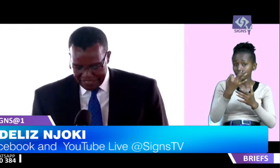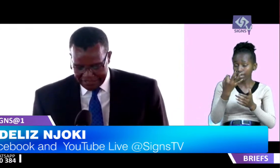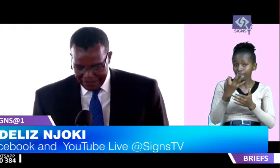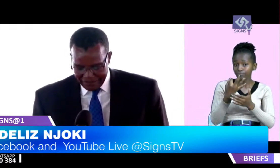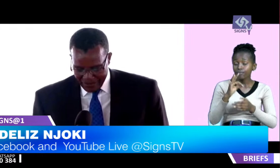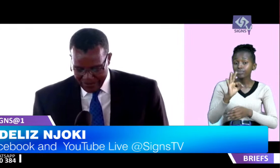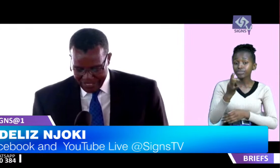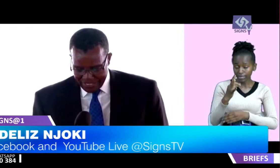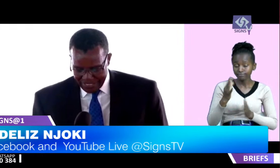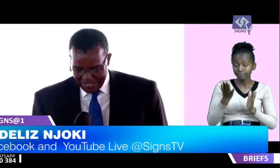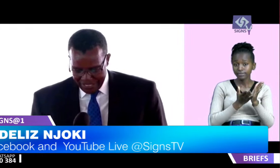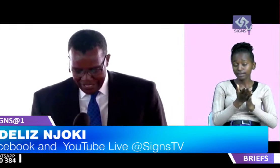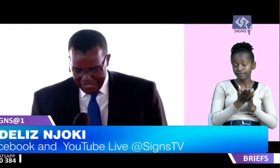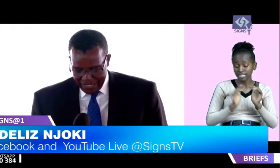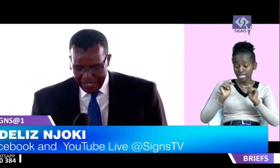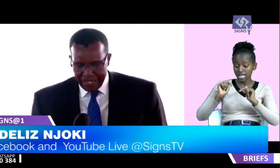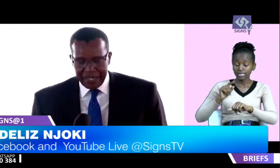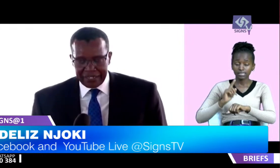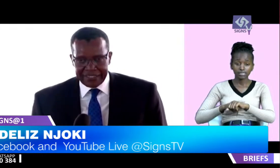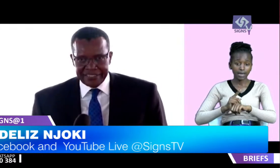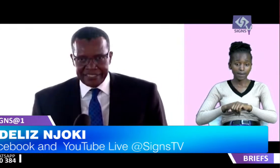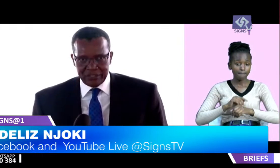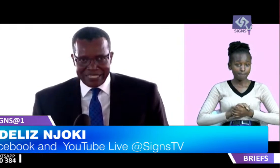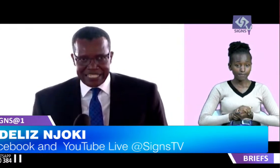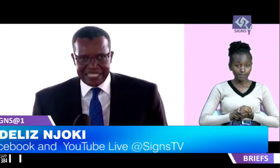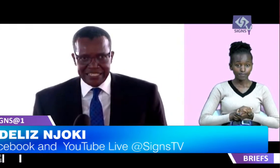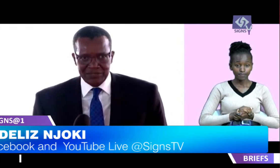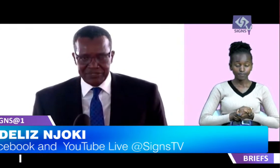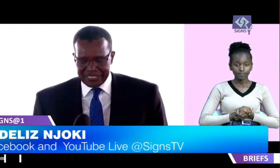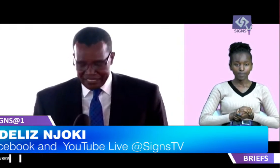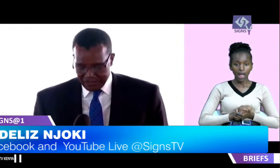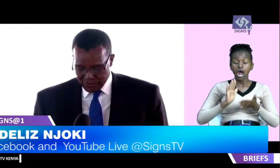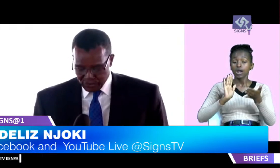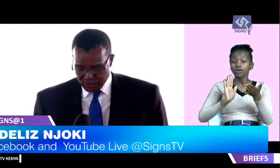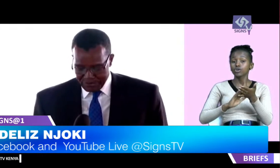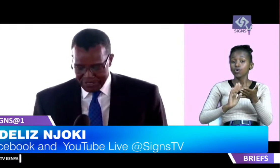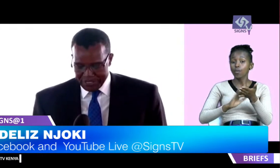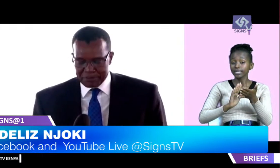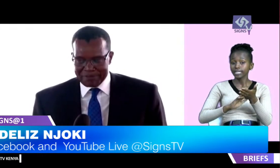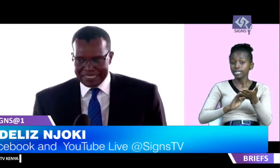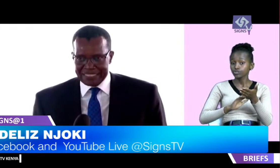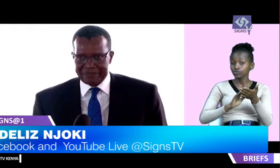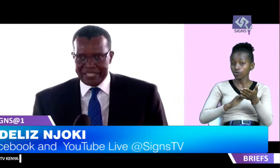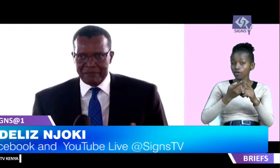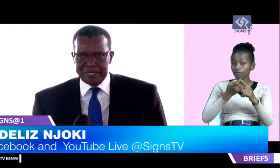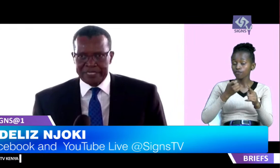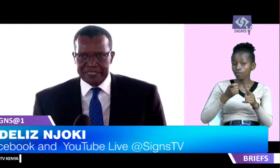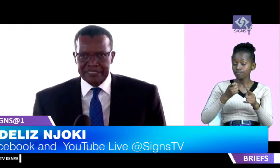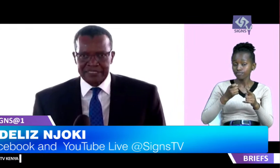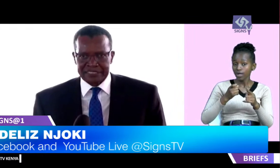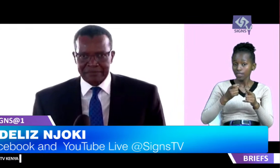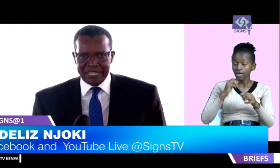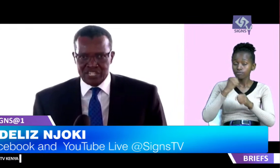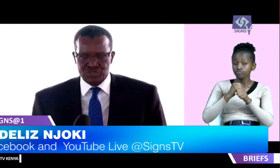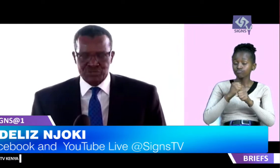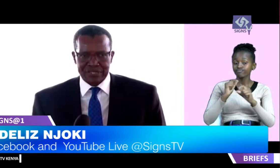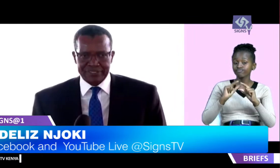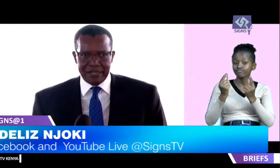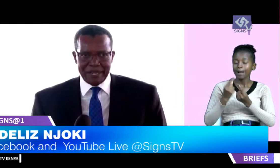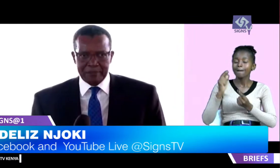this time round, the recommendations of the task force would be implemented. There have been similar issues have come up